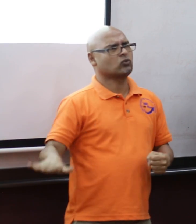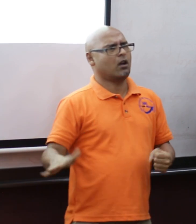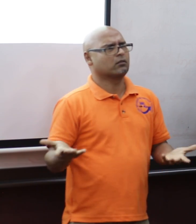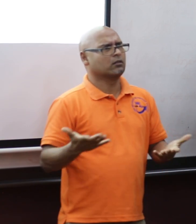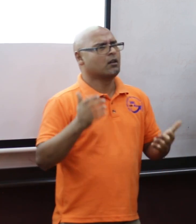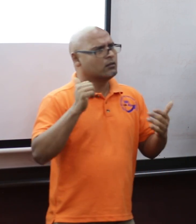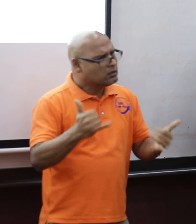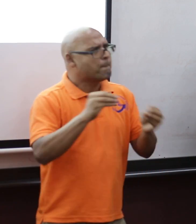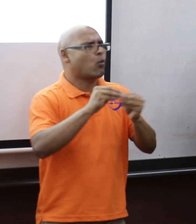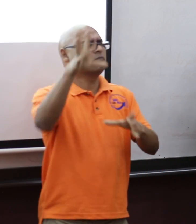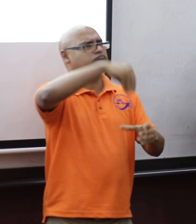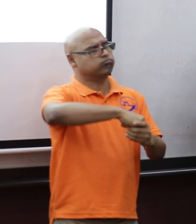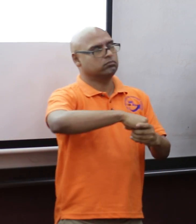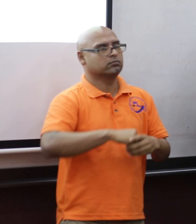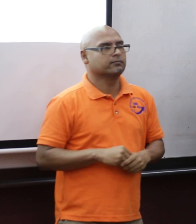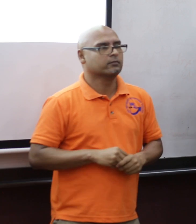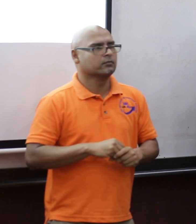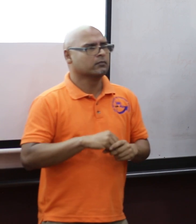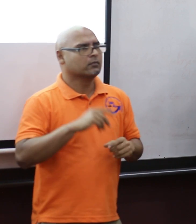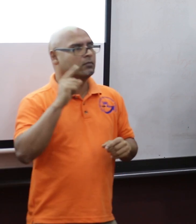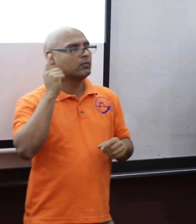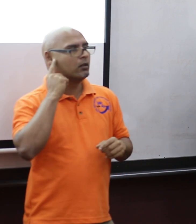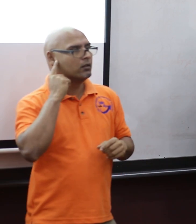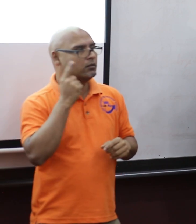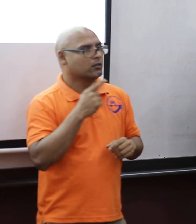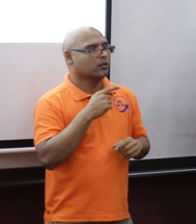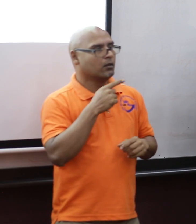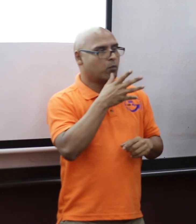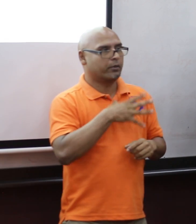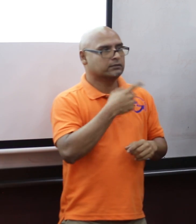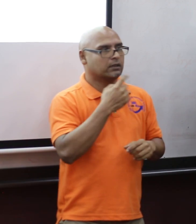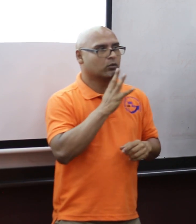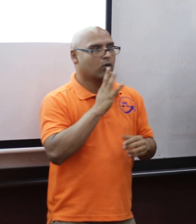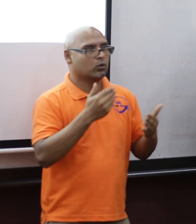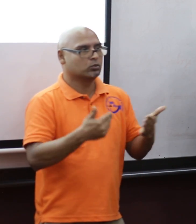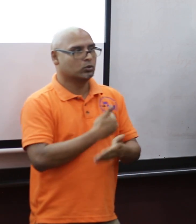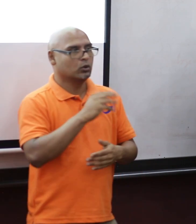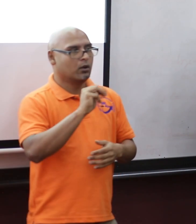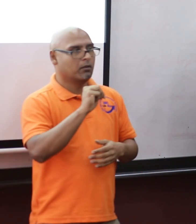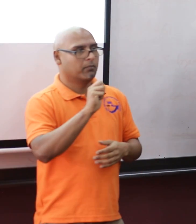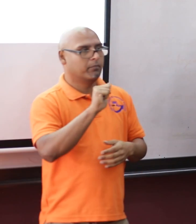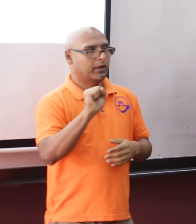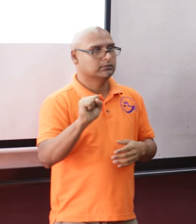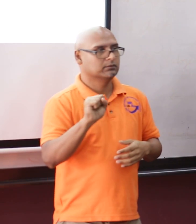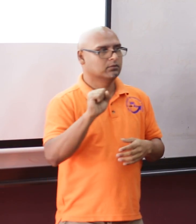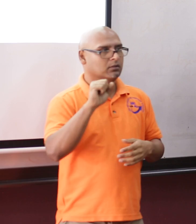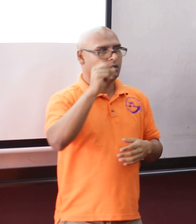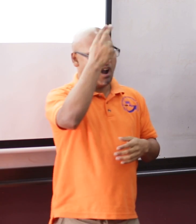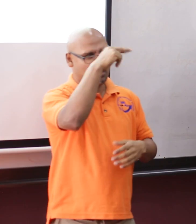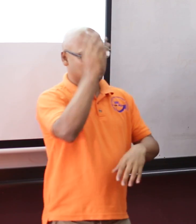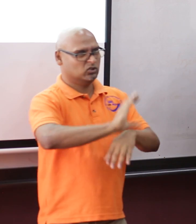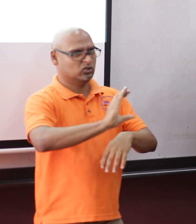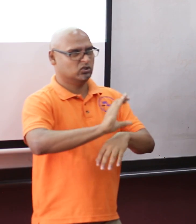speak about the new mass, but there's only one thing I had to tell you. You said it's inclusive for all persons with disabilities. You're going